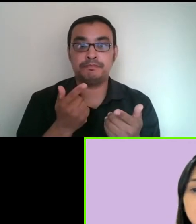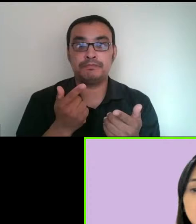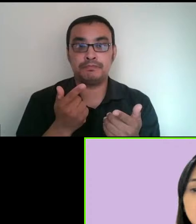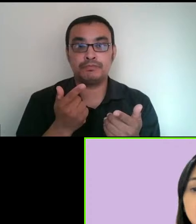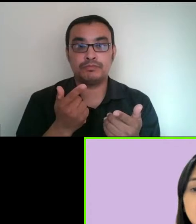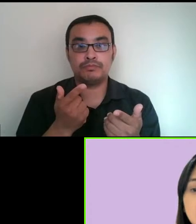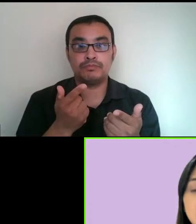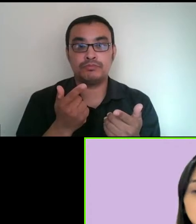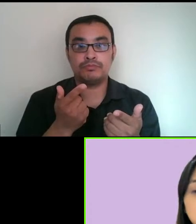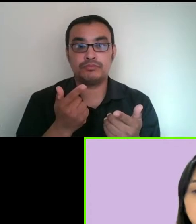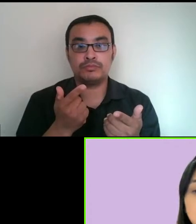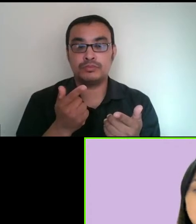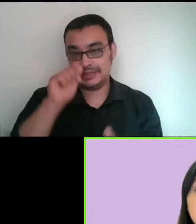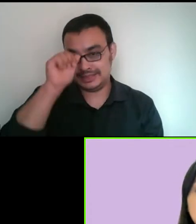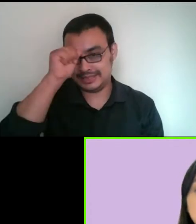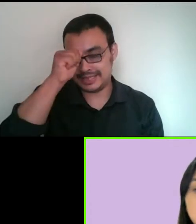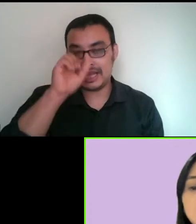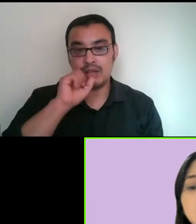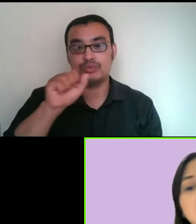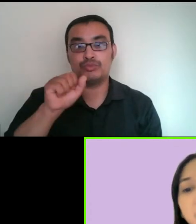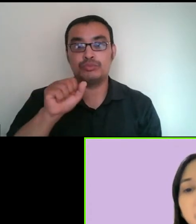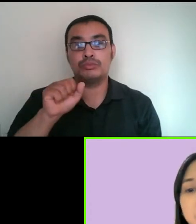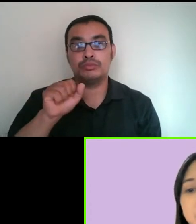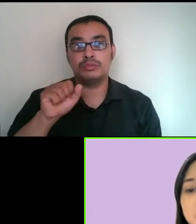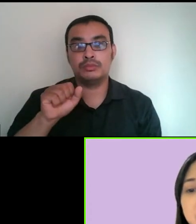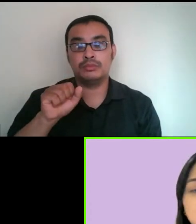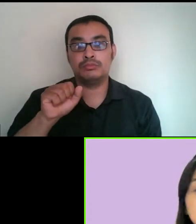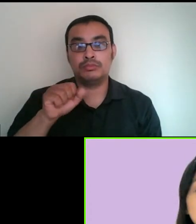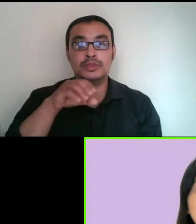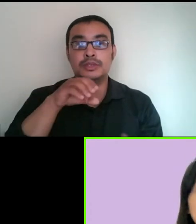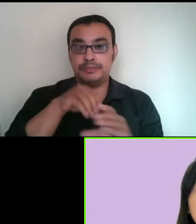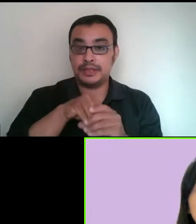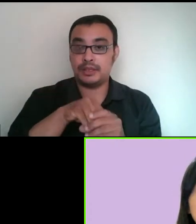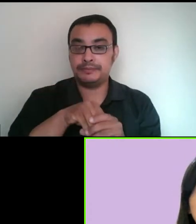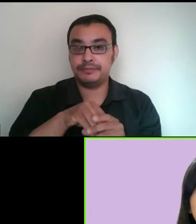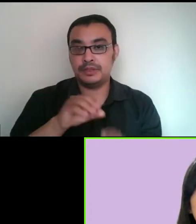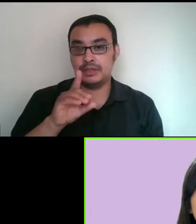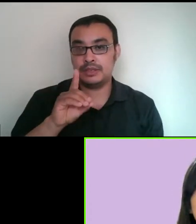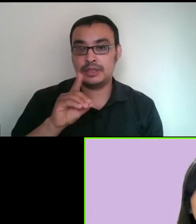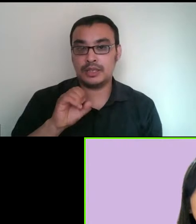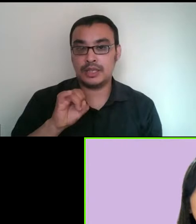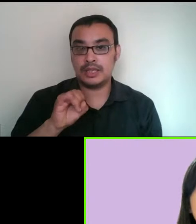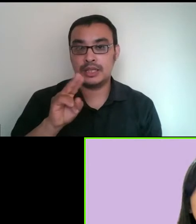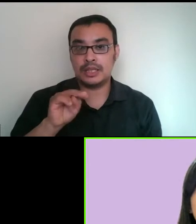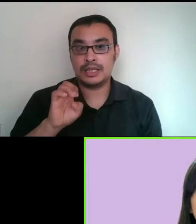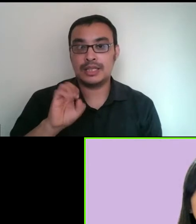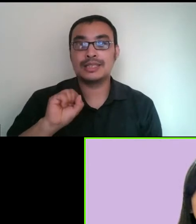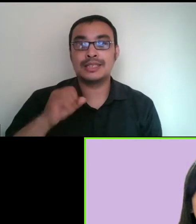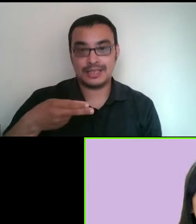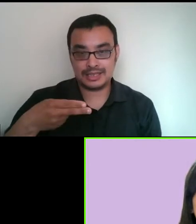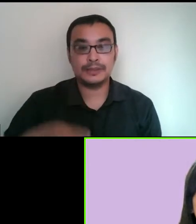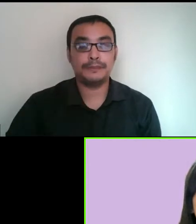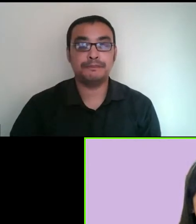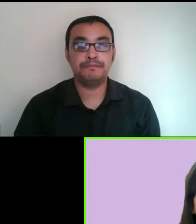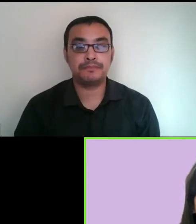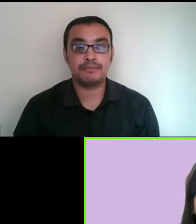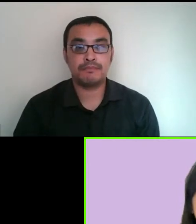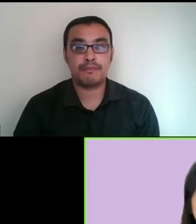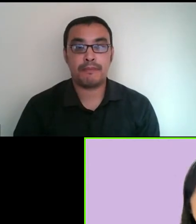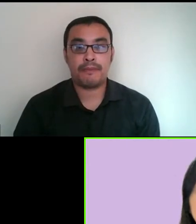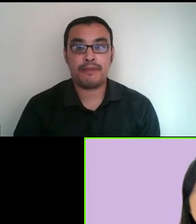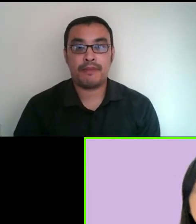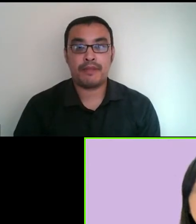in India, in Gujarat in particular. So Dinesh, I will give the floor to you for your closing remarks. Thank